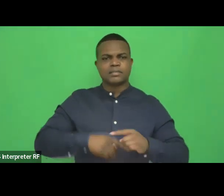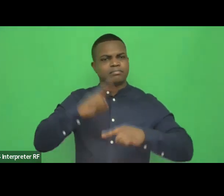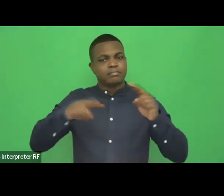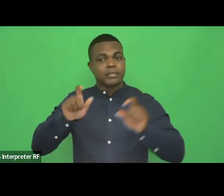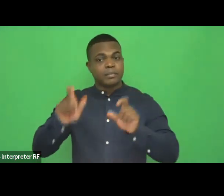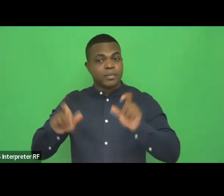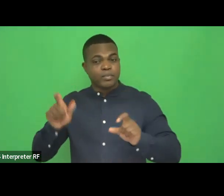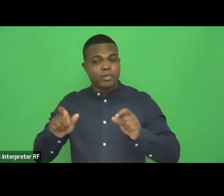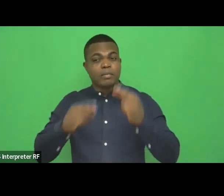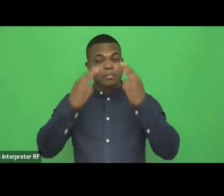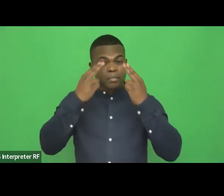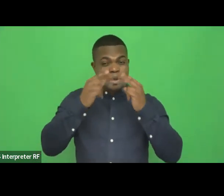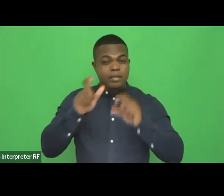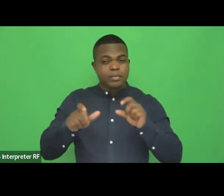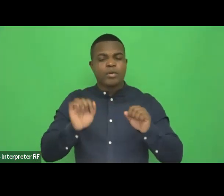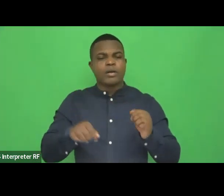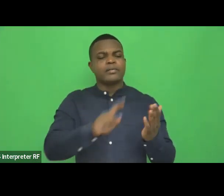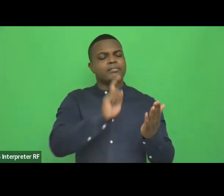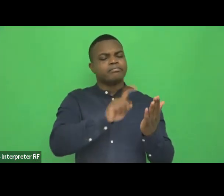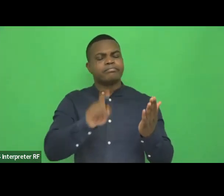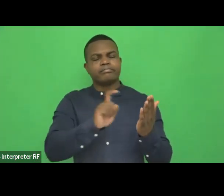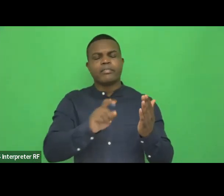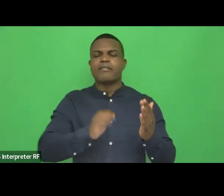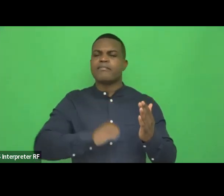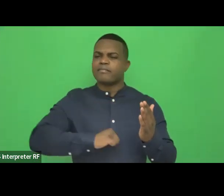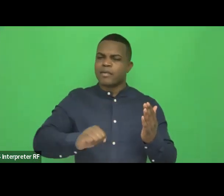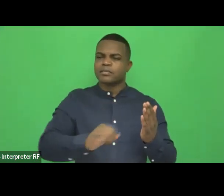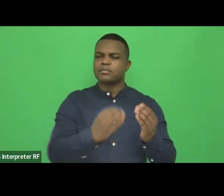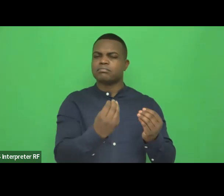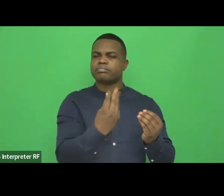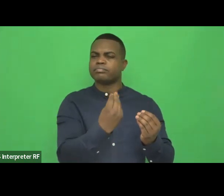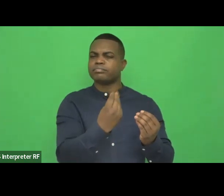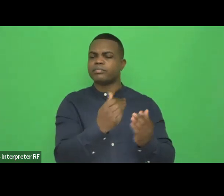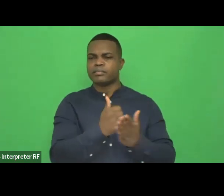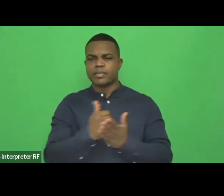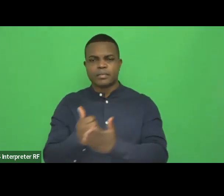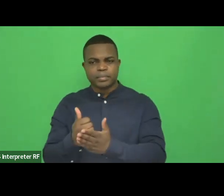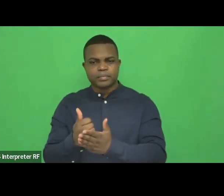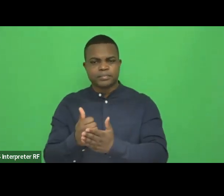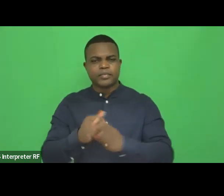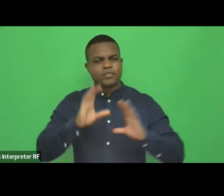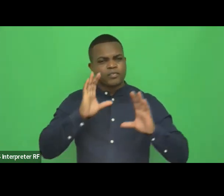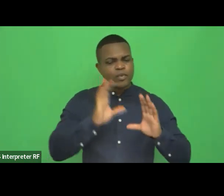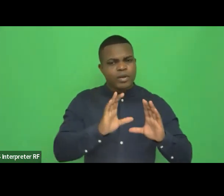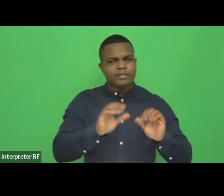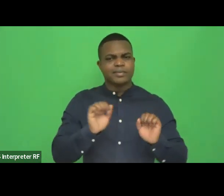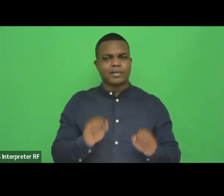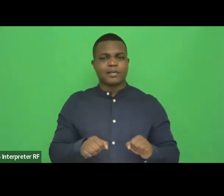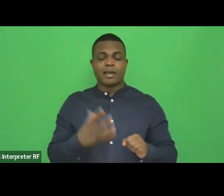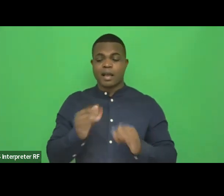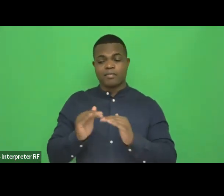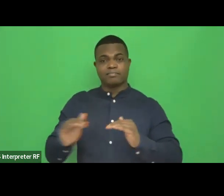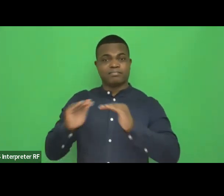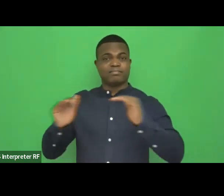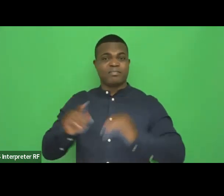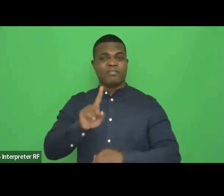understand. A very common way to reference a place within a publication is page numbers. And in accessible ebooks, we can